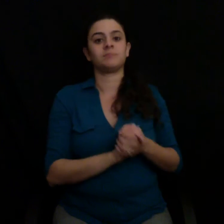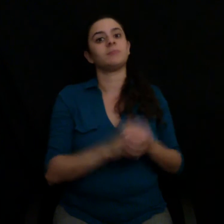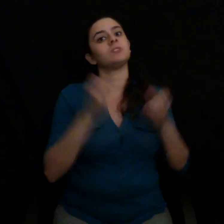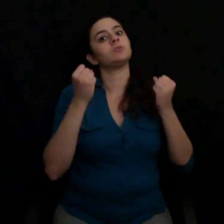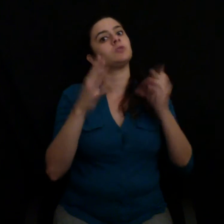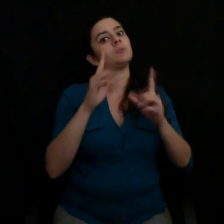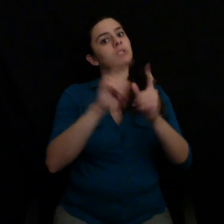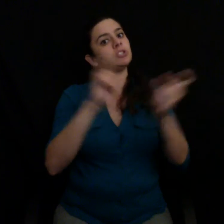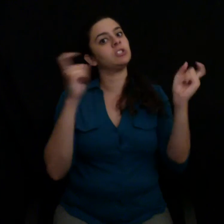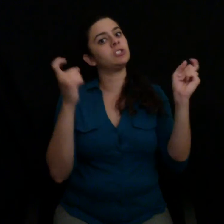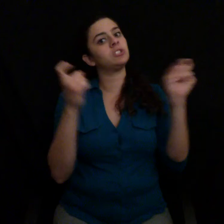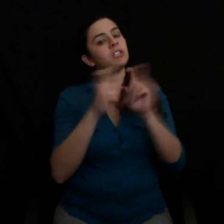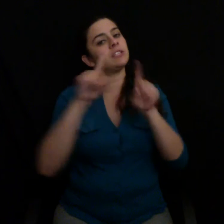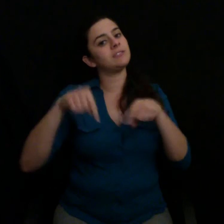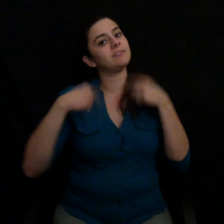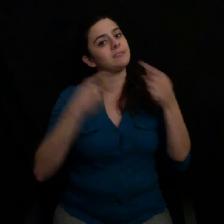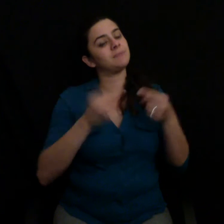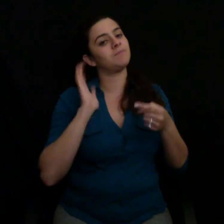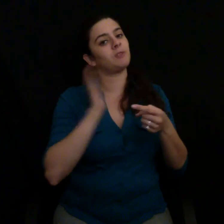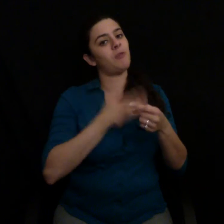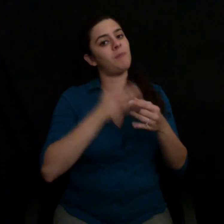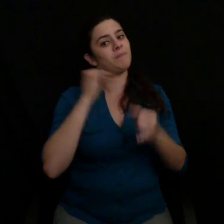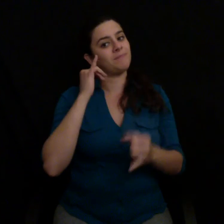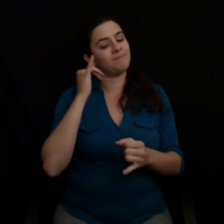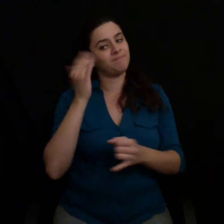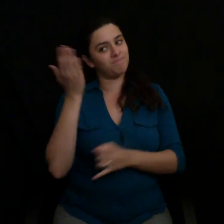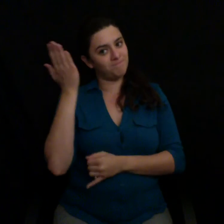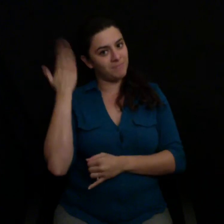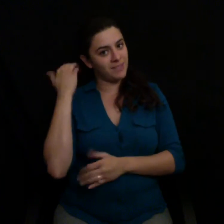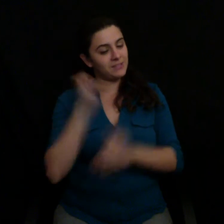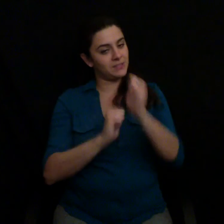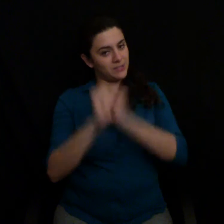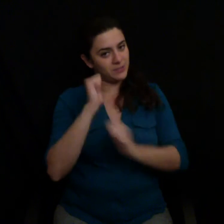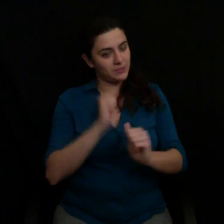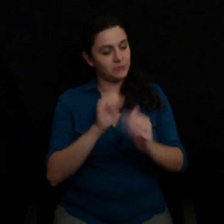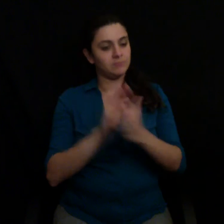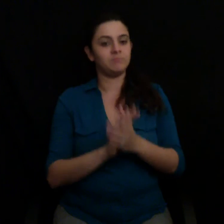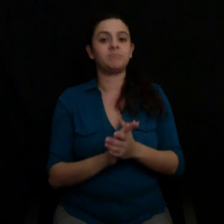since the last time we spoke, so we'll hear from Rin right after a quick word from our sponsor.